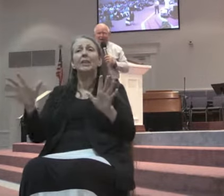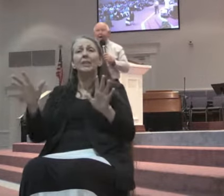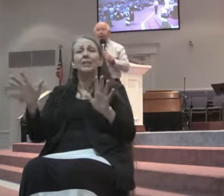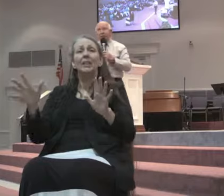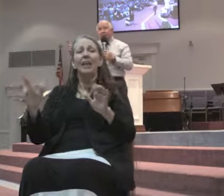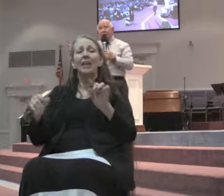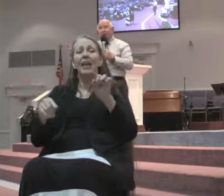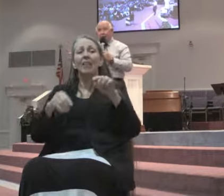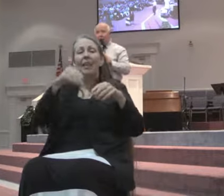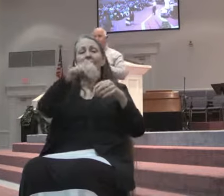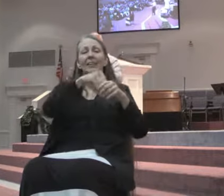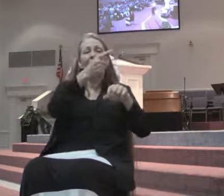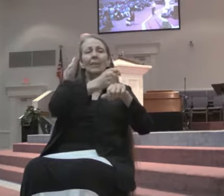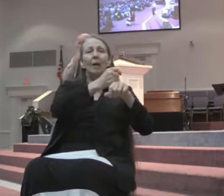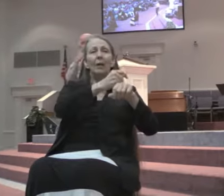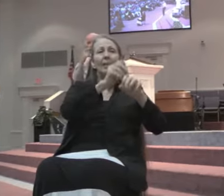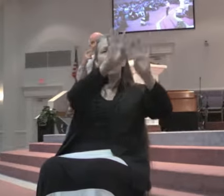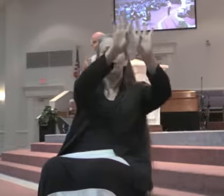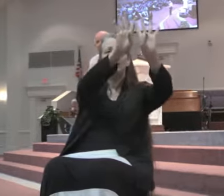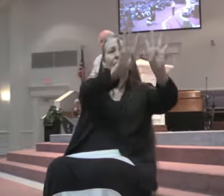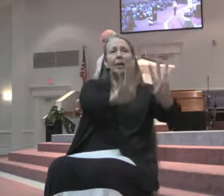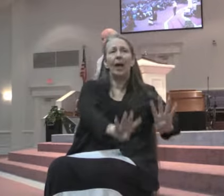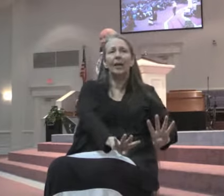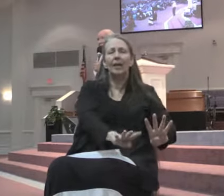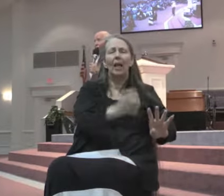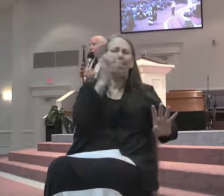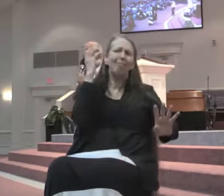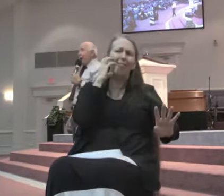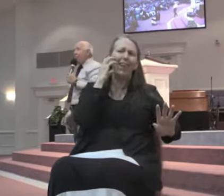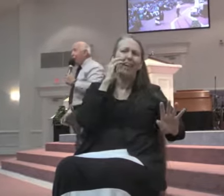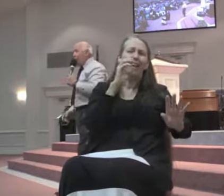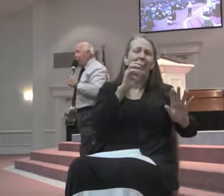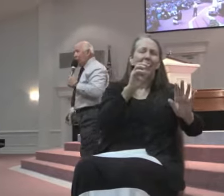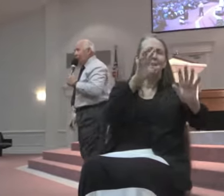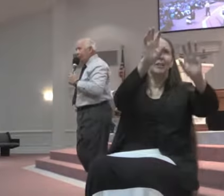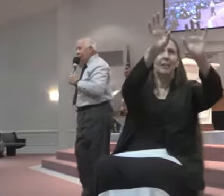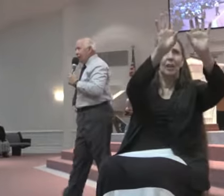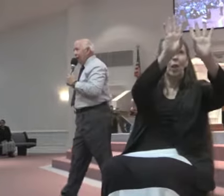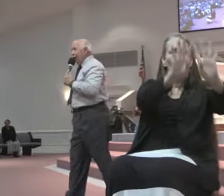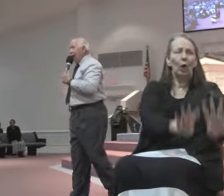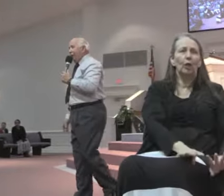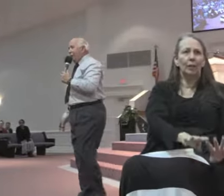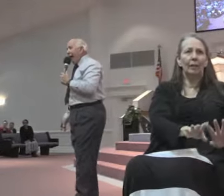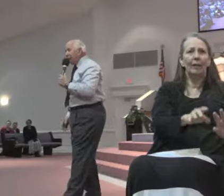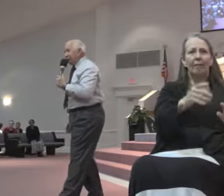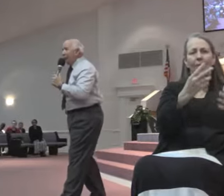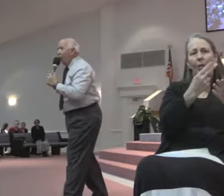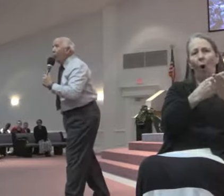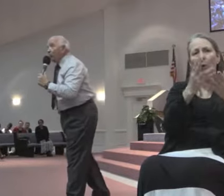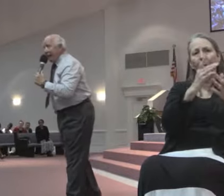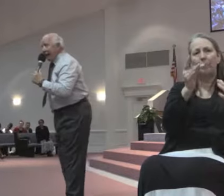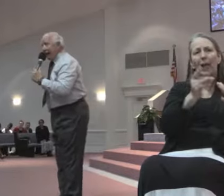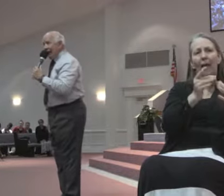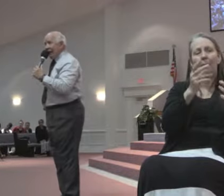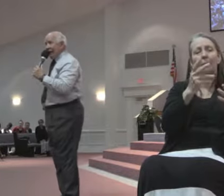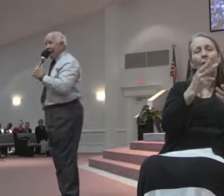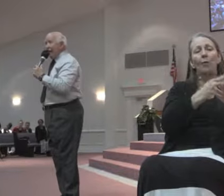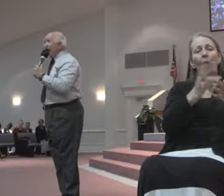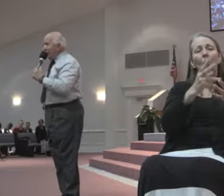And He's in the night, in a vision, God gave this to me, and He said, my people have patched the